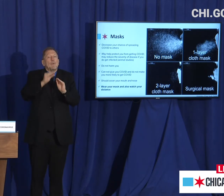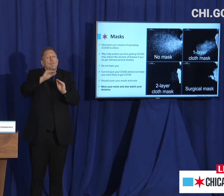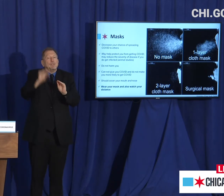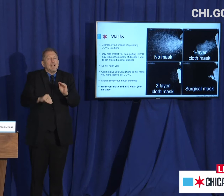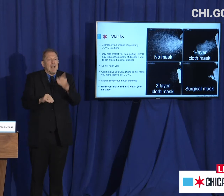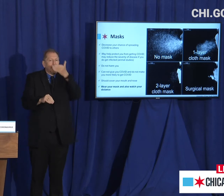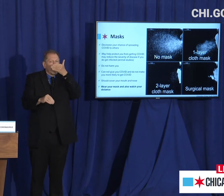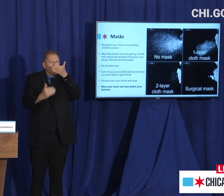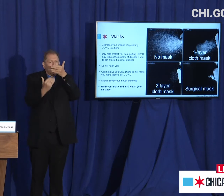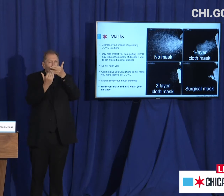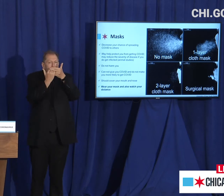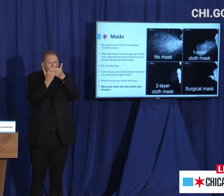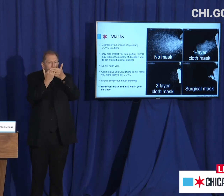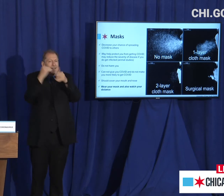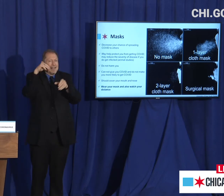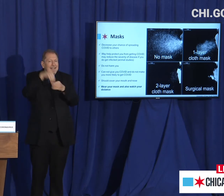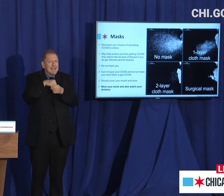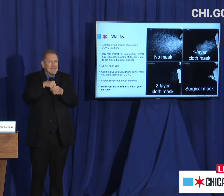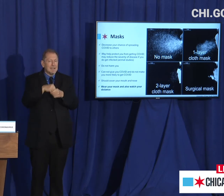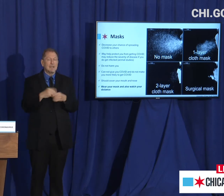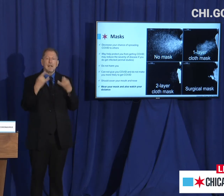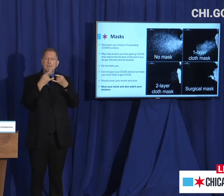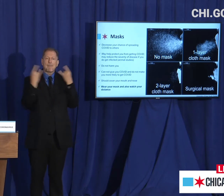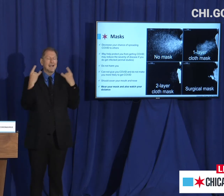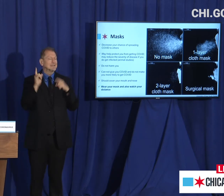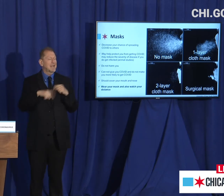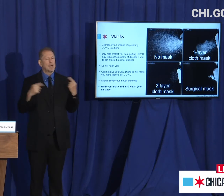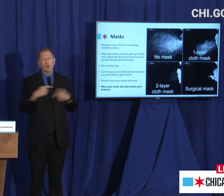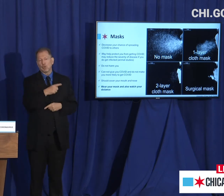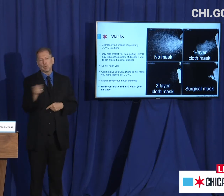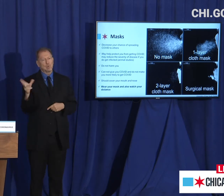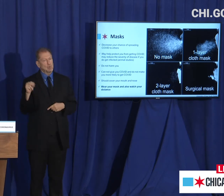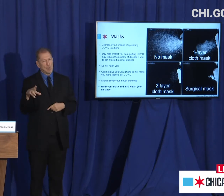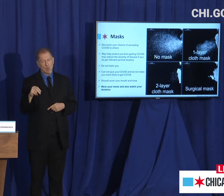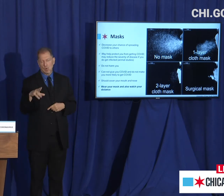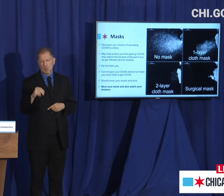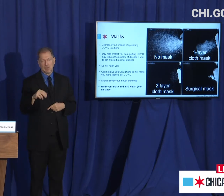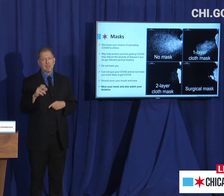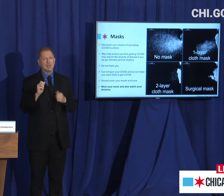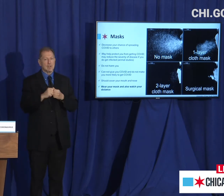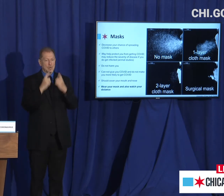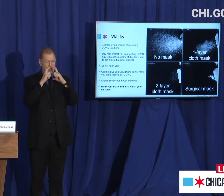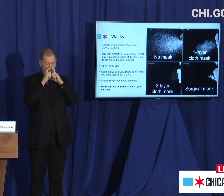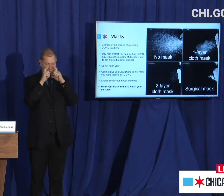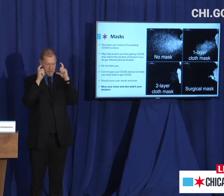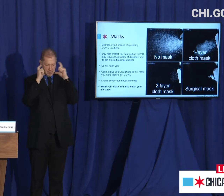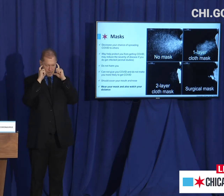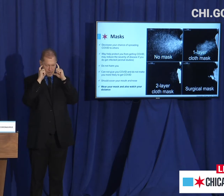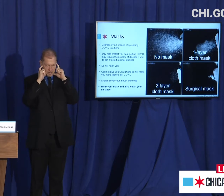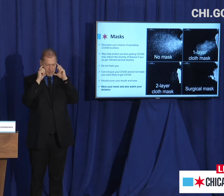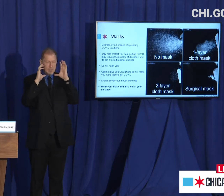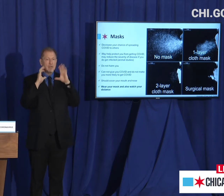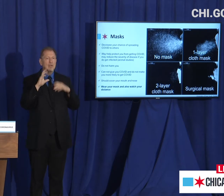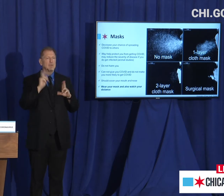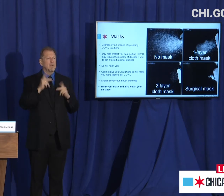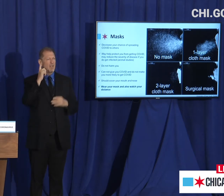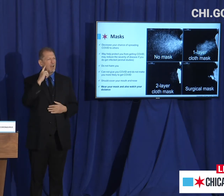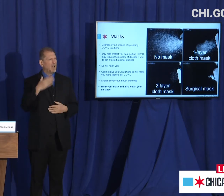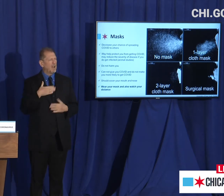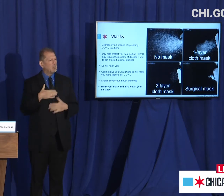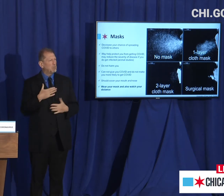in. Masks do not harm you. Wearing a cloth face covering does not drop your oxygen